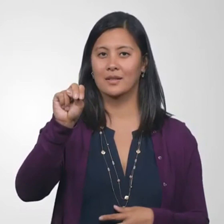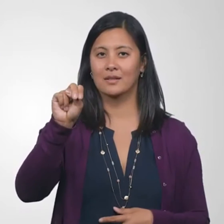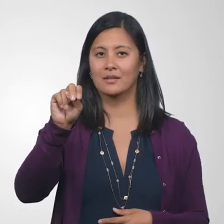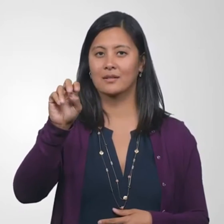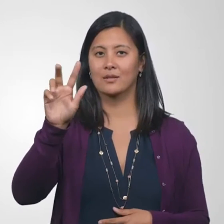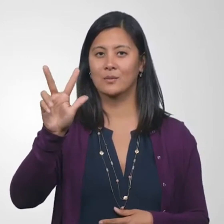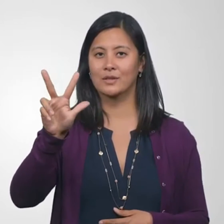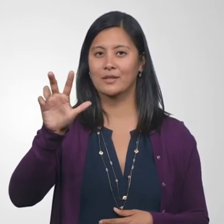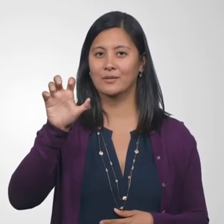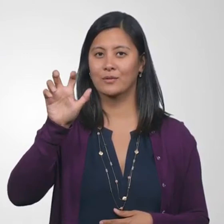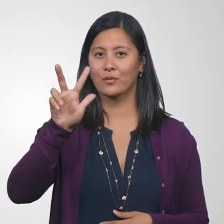N-336,